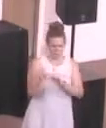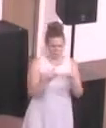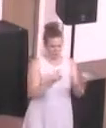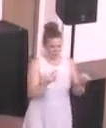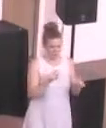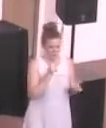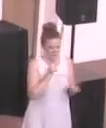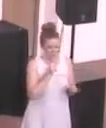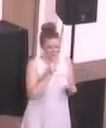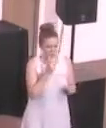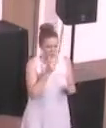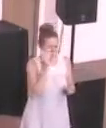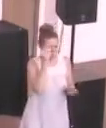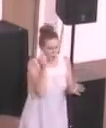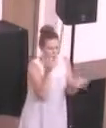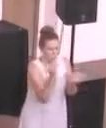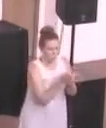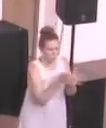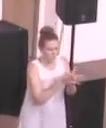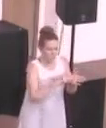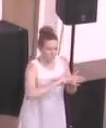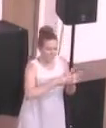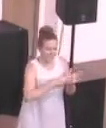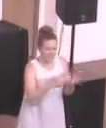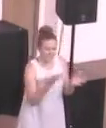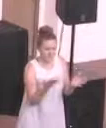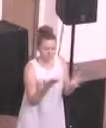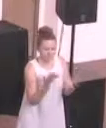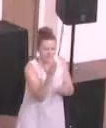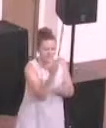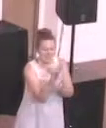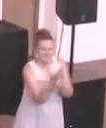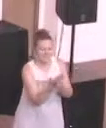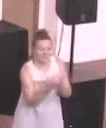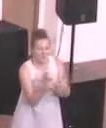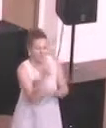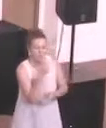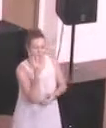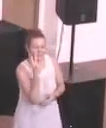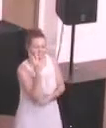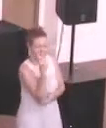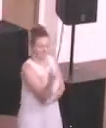Who knows what a witness is? That's somebody who saw you do it.